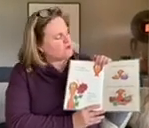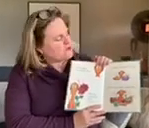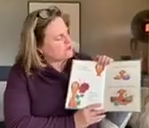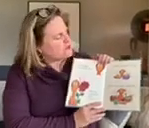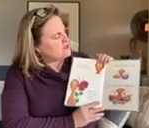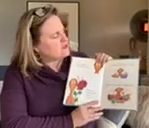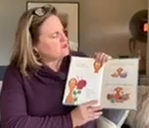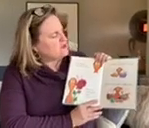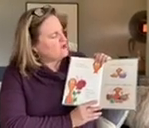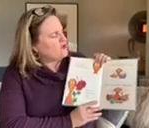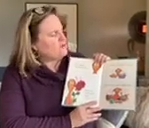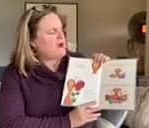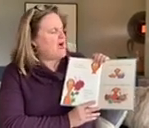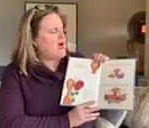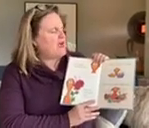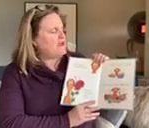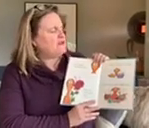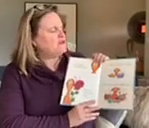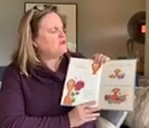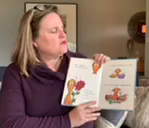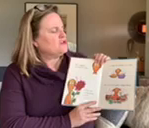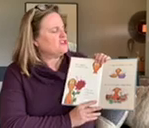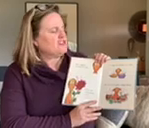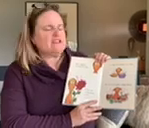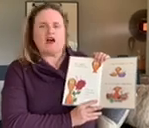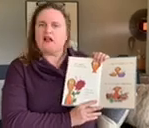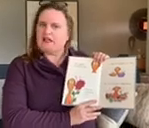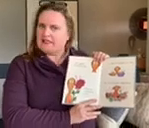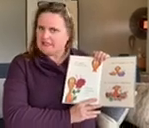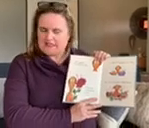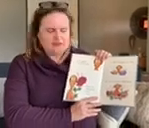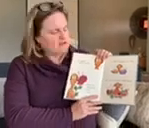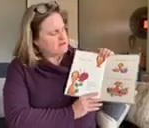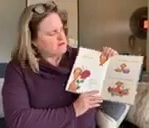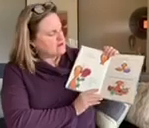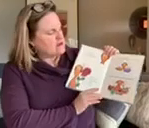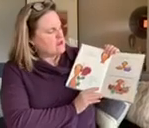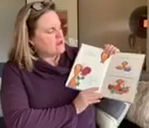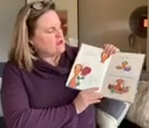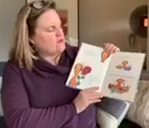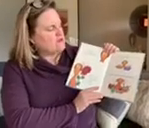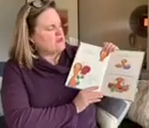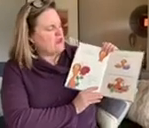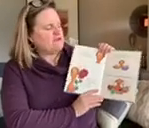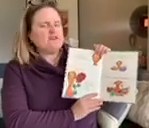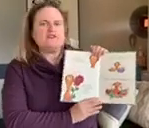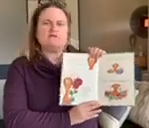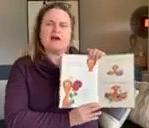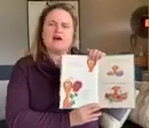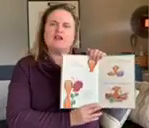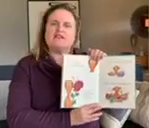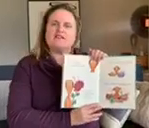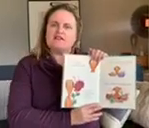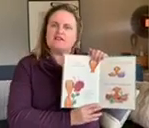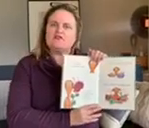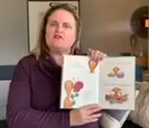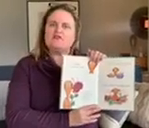rose or pie or chicken a la king. You'd never smell a single